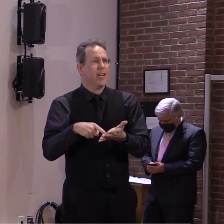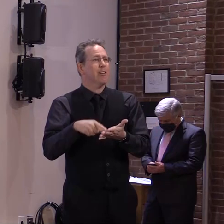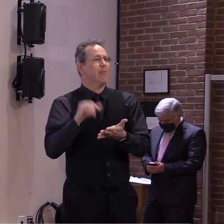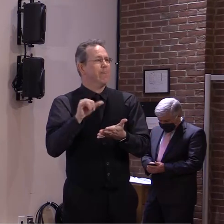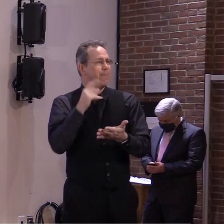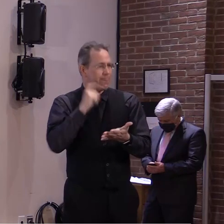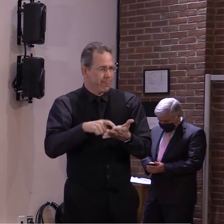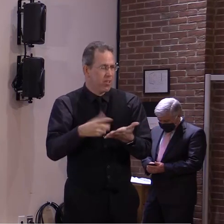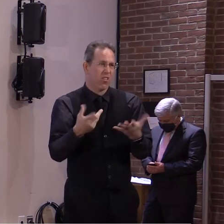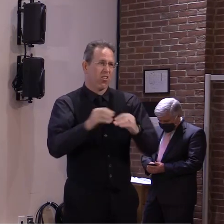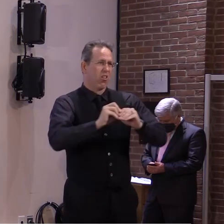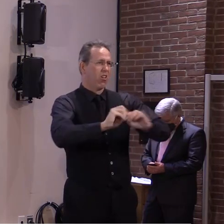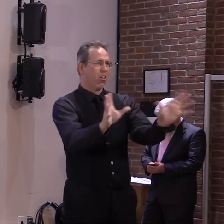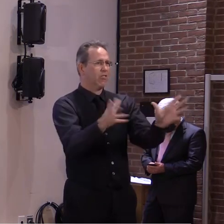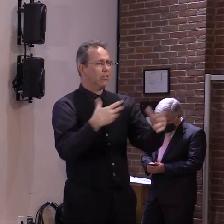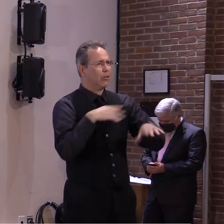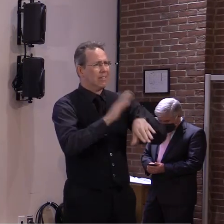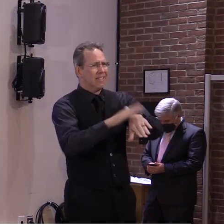by age by age.